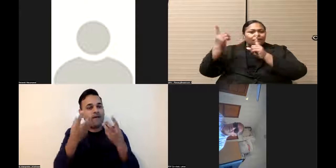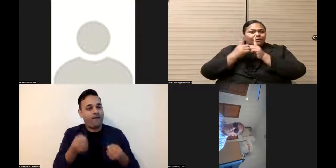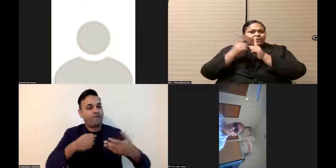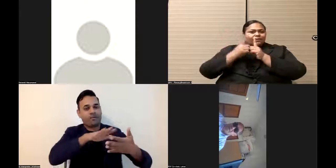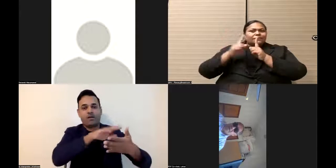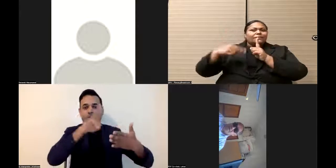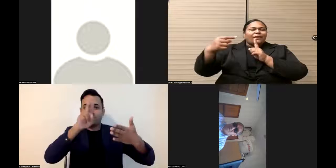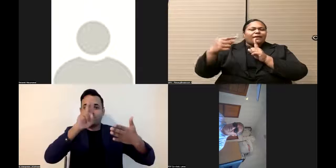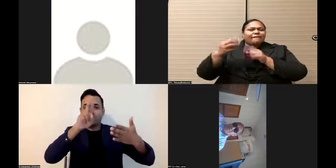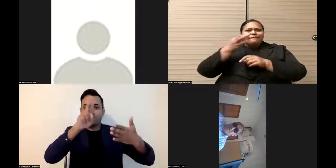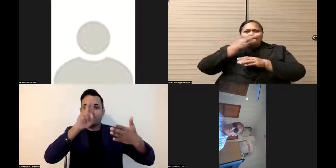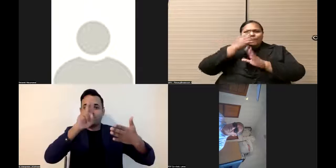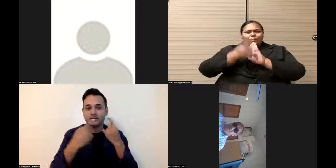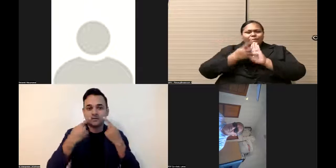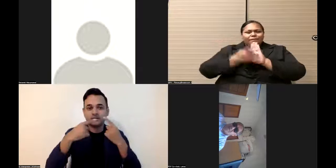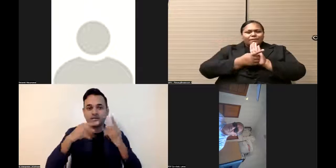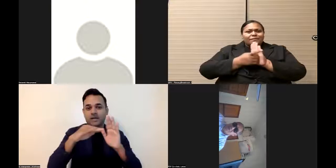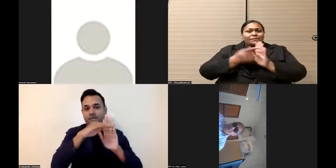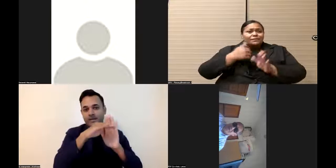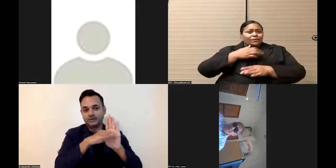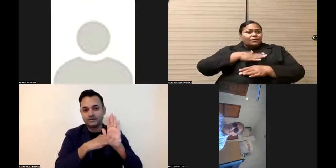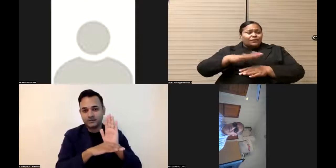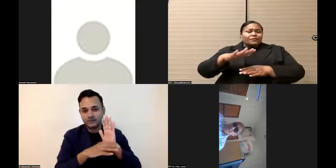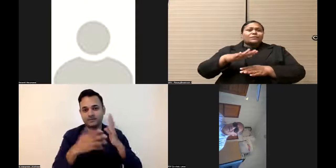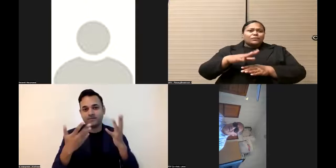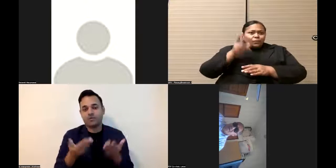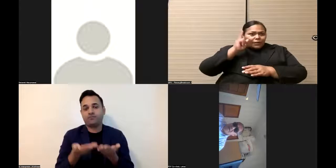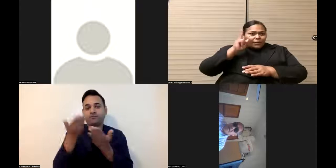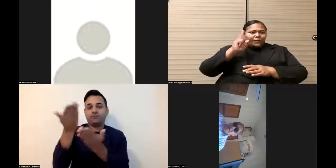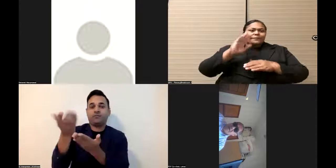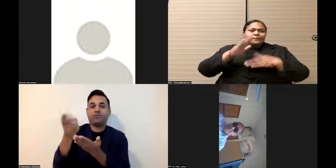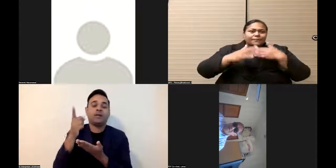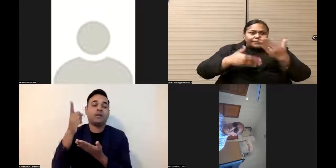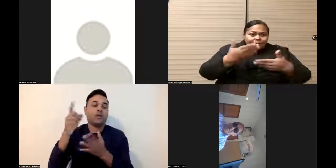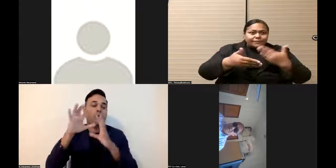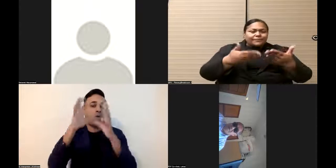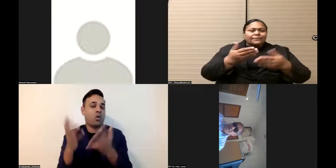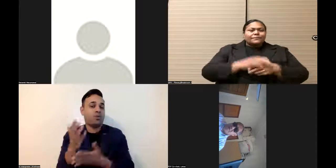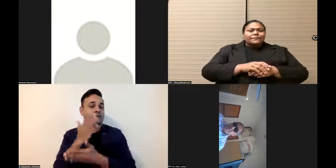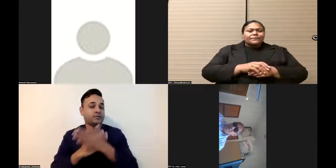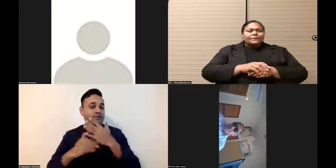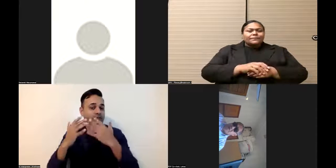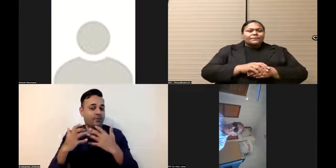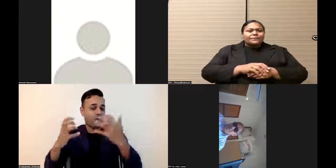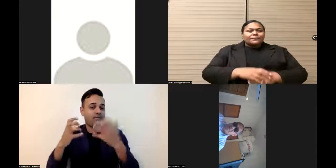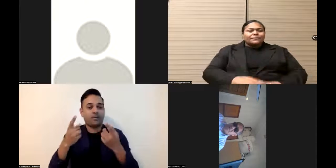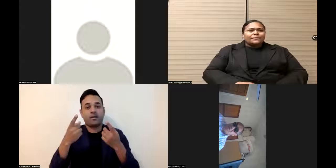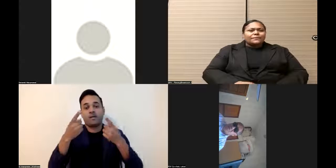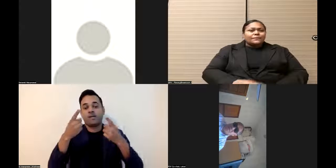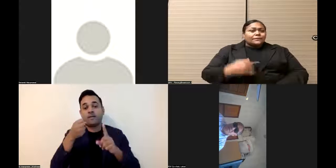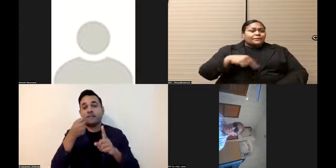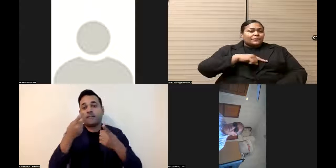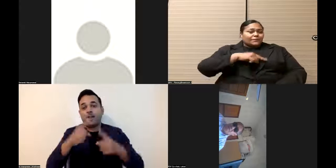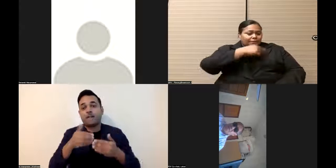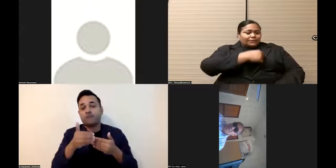again and endorse the commitment that our Pacific Disability Forum, on behalf of the